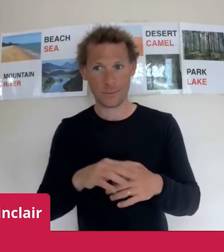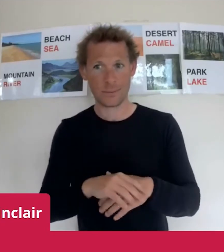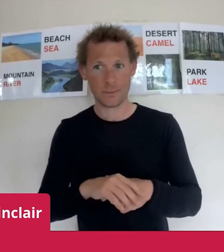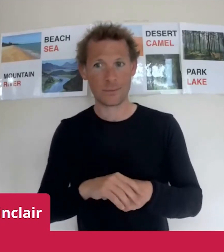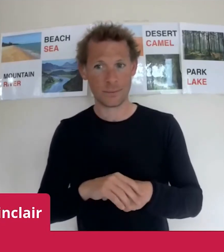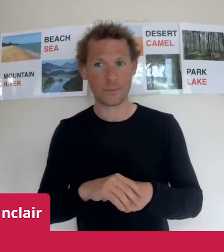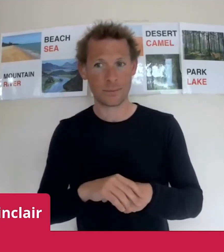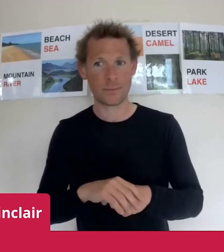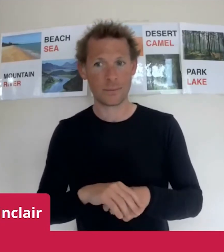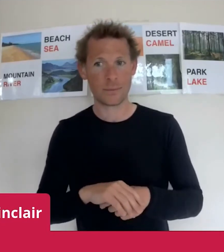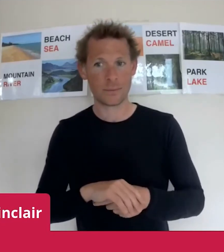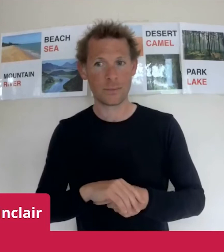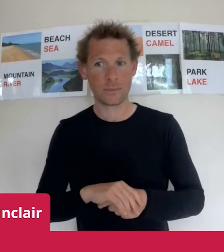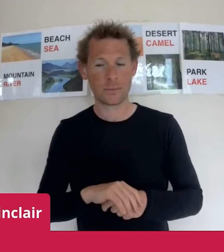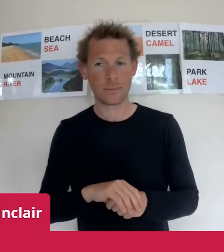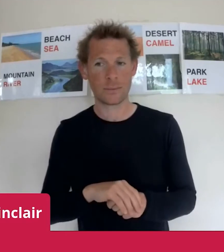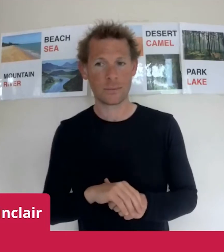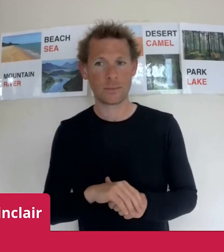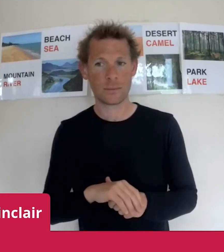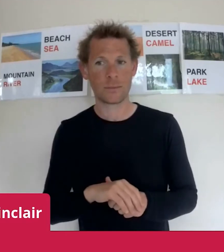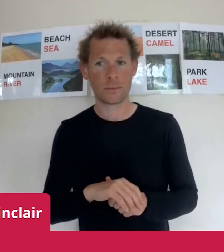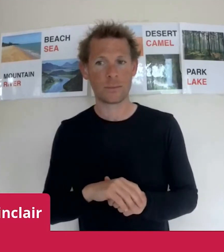So now you have to ask me a question.